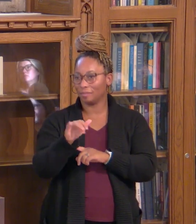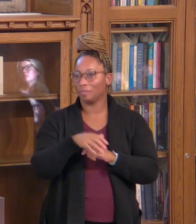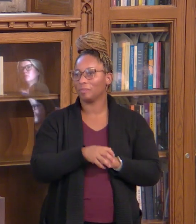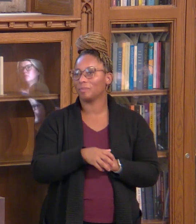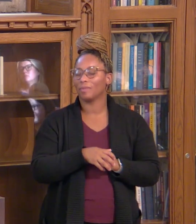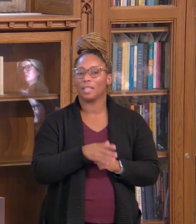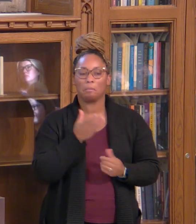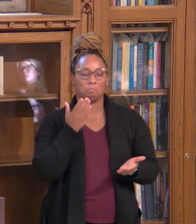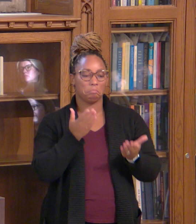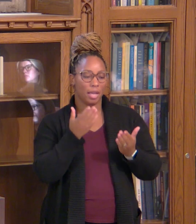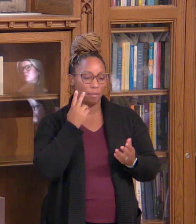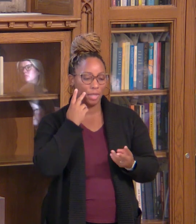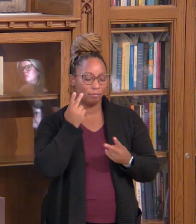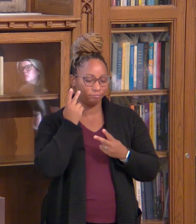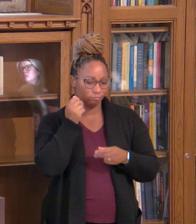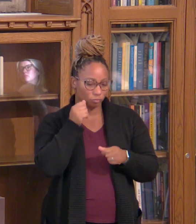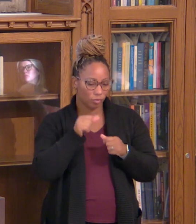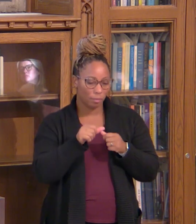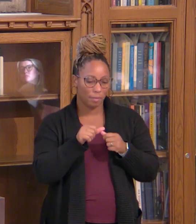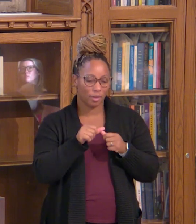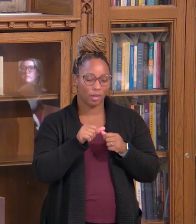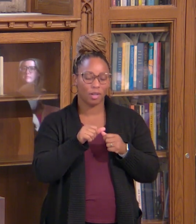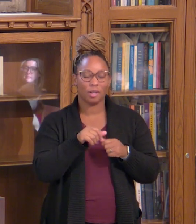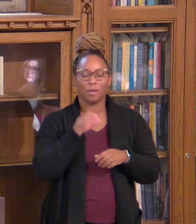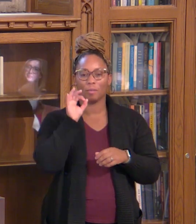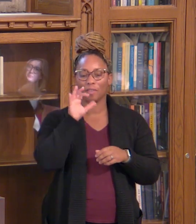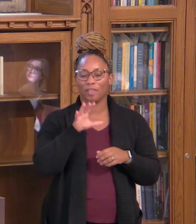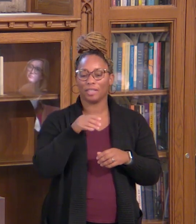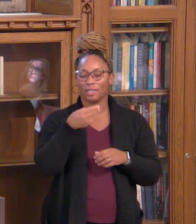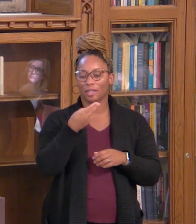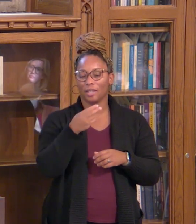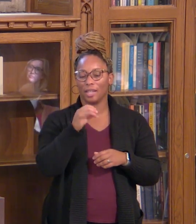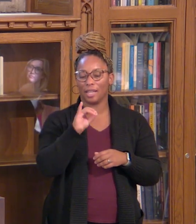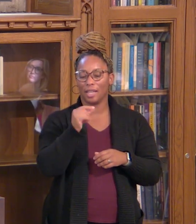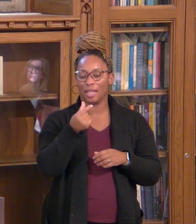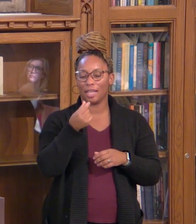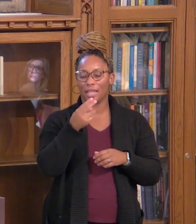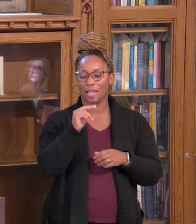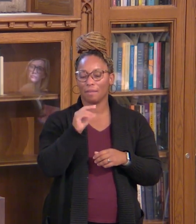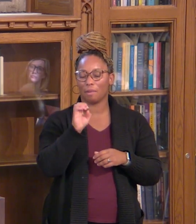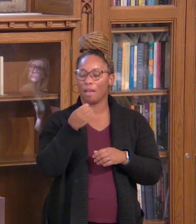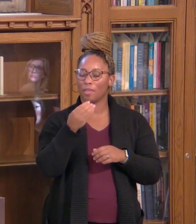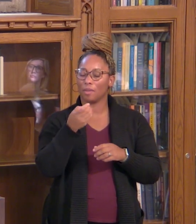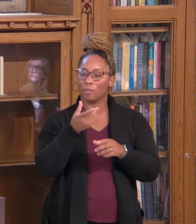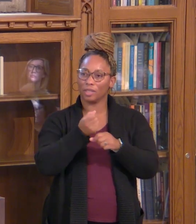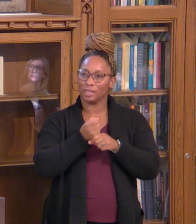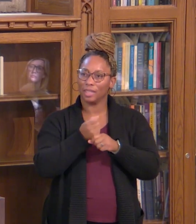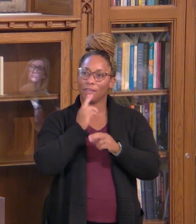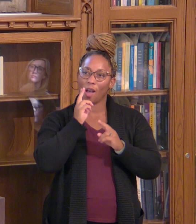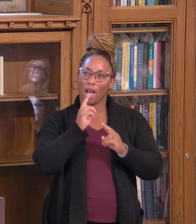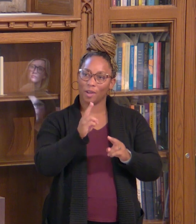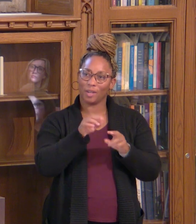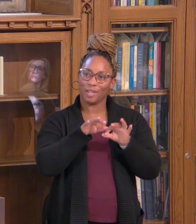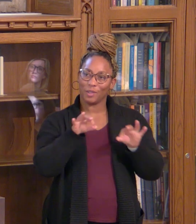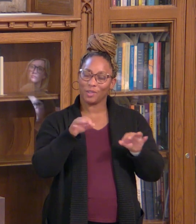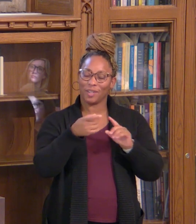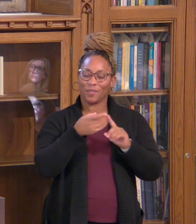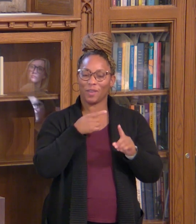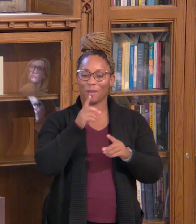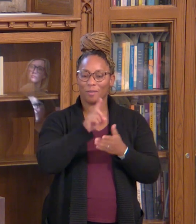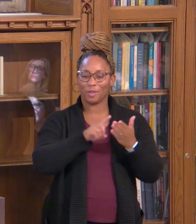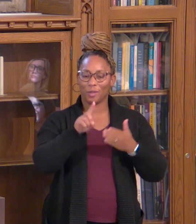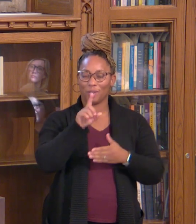may also recall that Professor hickin Botham received an honorary degree from Duke in 2021 in